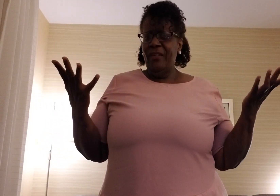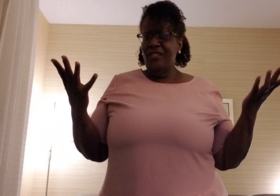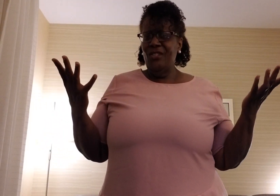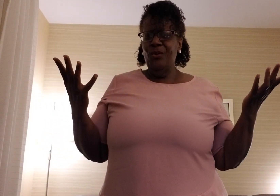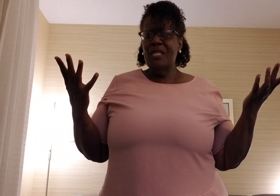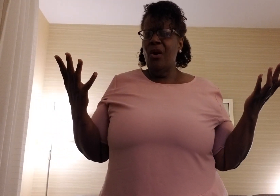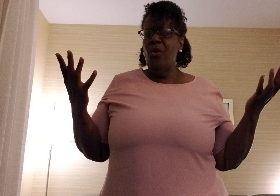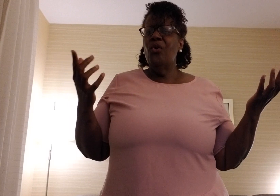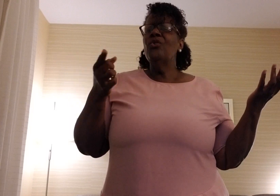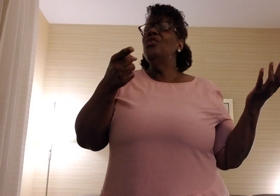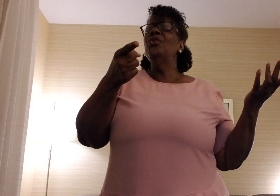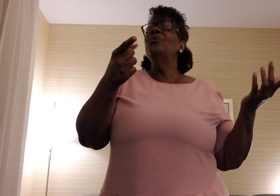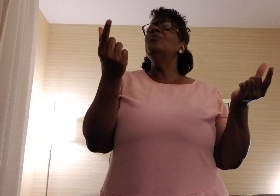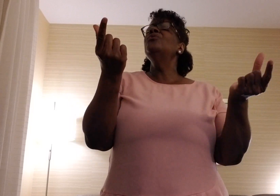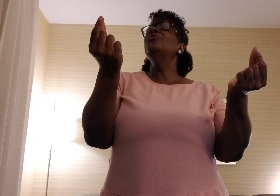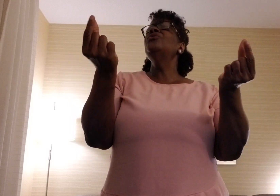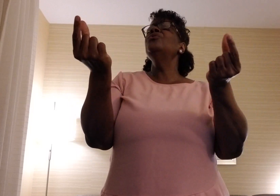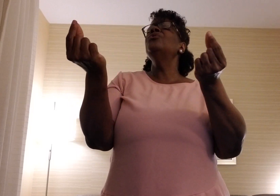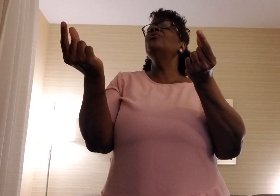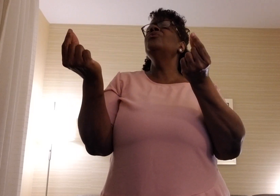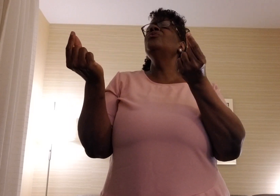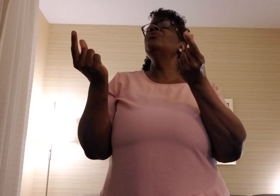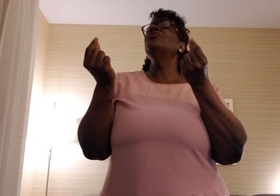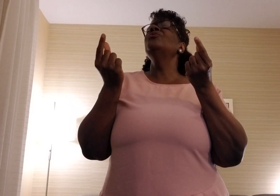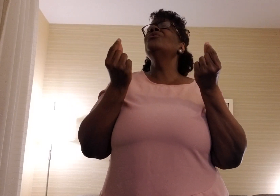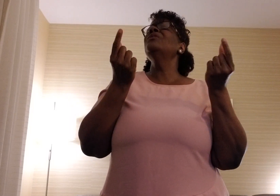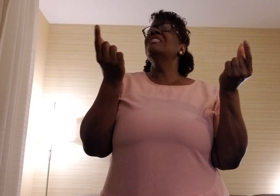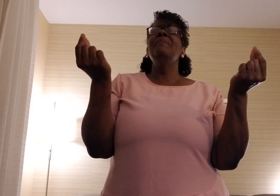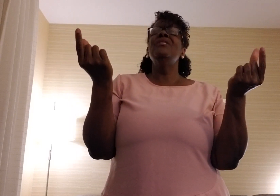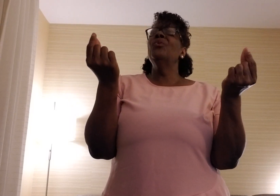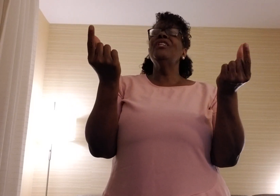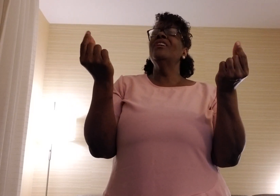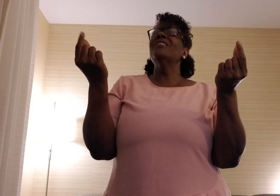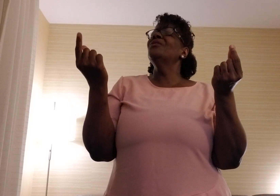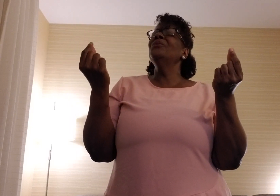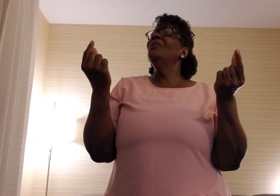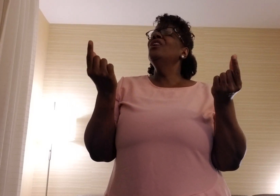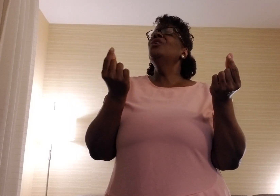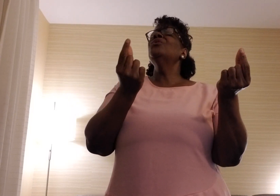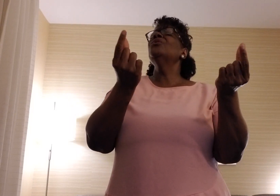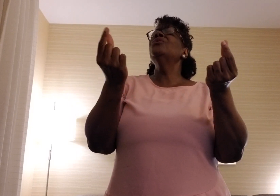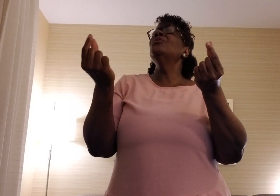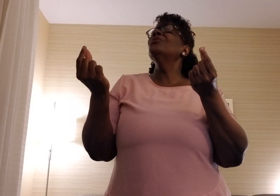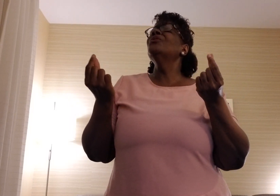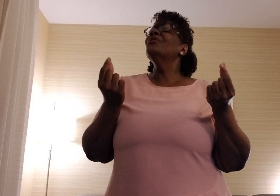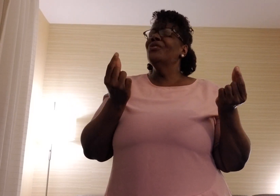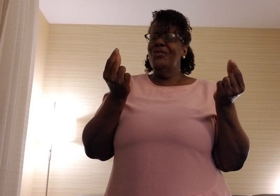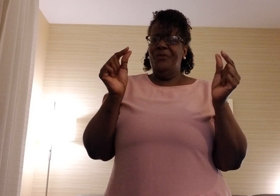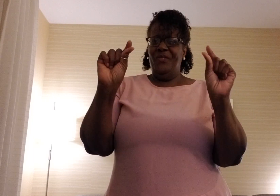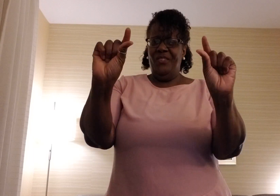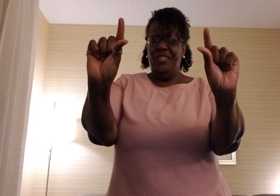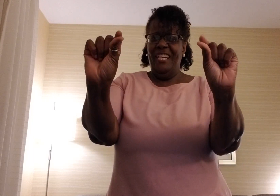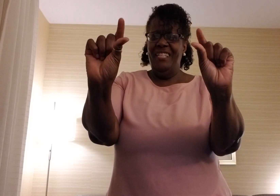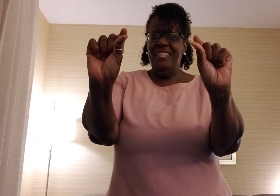to do is go. You do. This means, what are you going to do? Do. Okay? Like